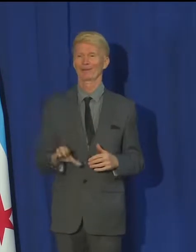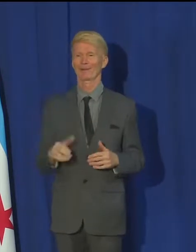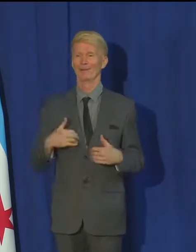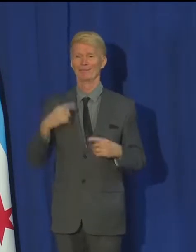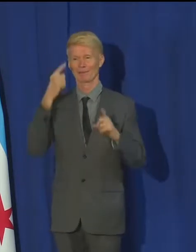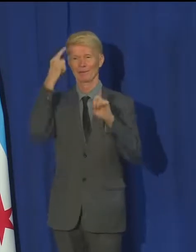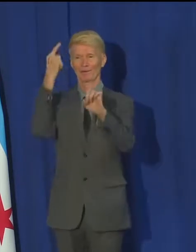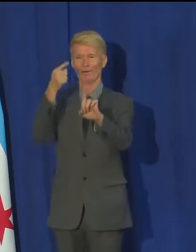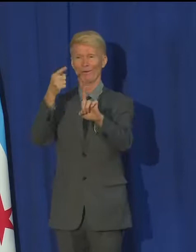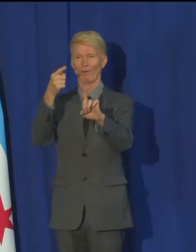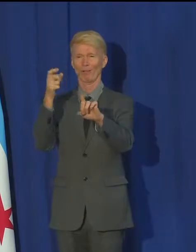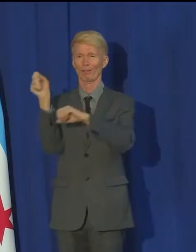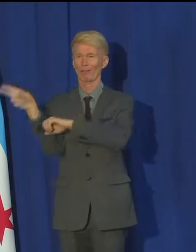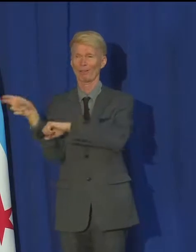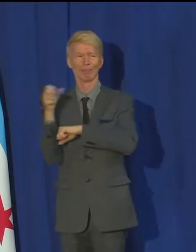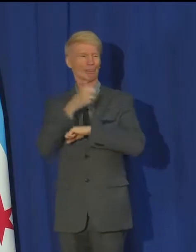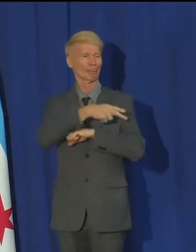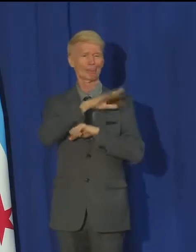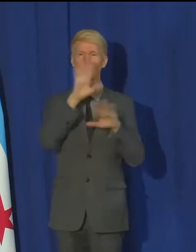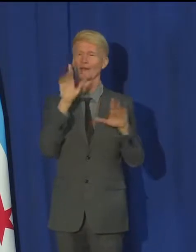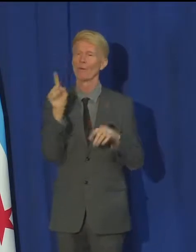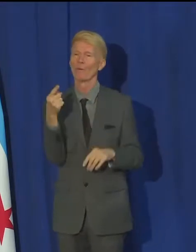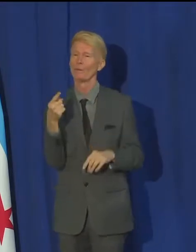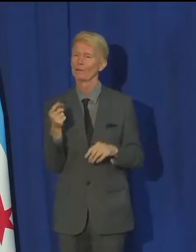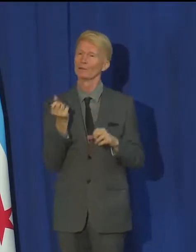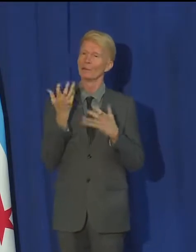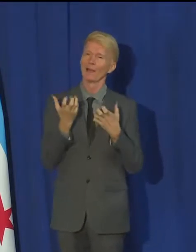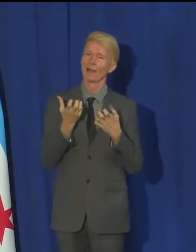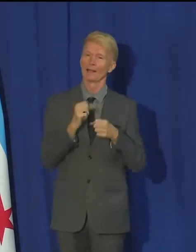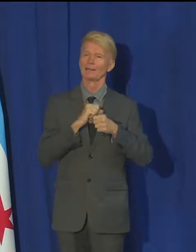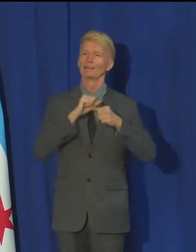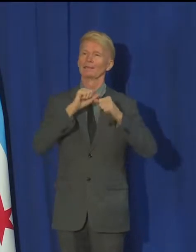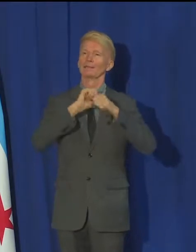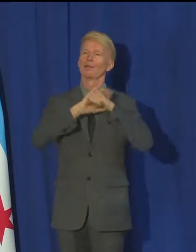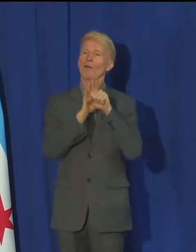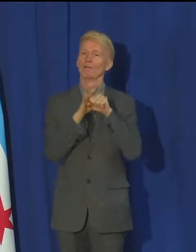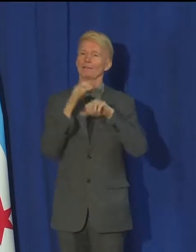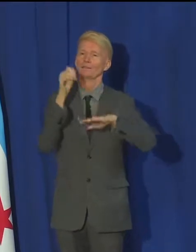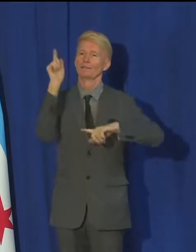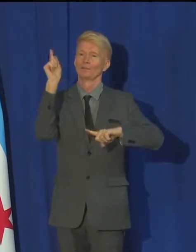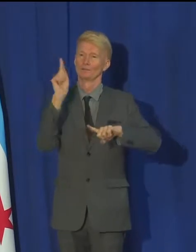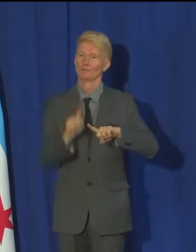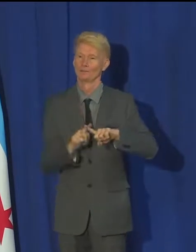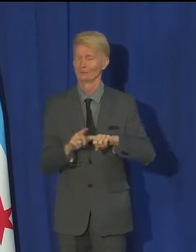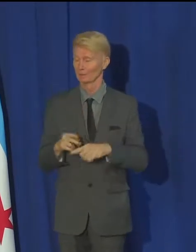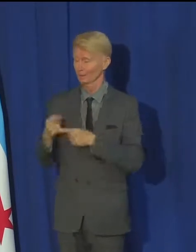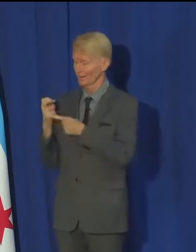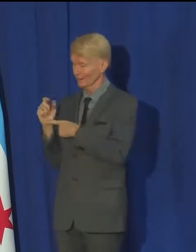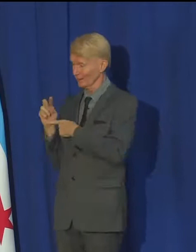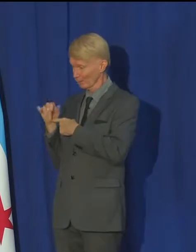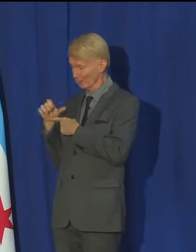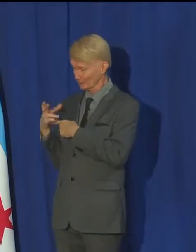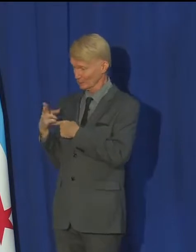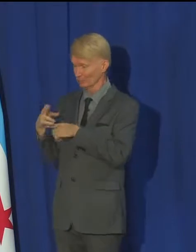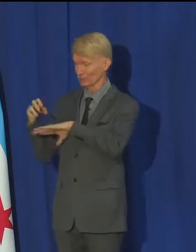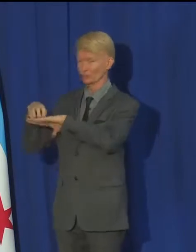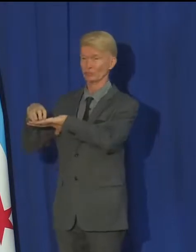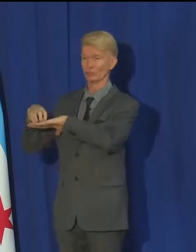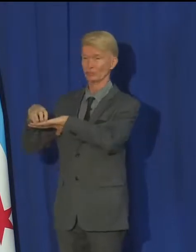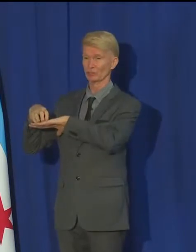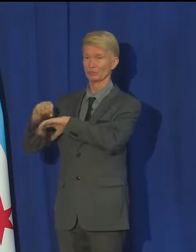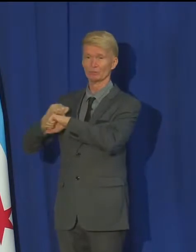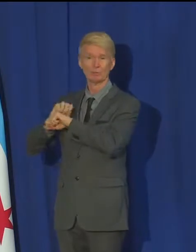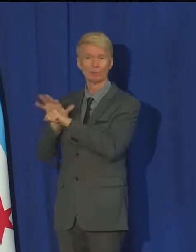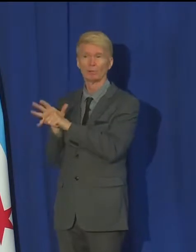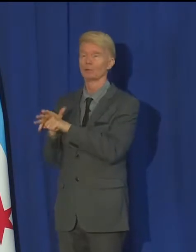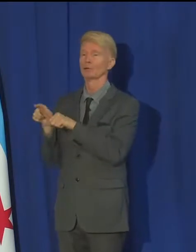except to control the spread of COVID. And that Hegwisch area has repeatedly been a hotspot area